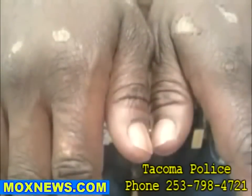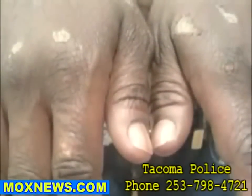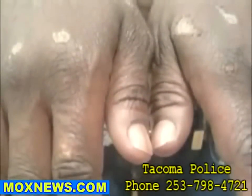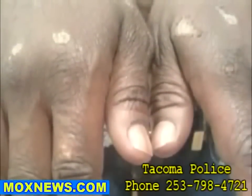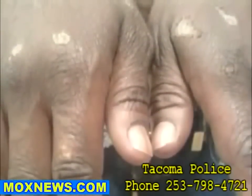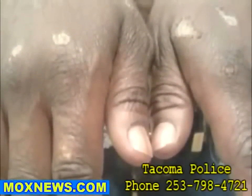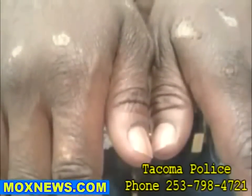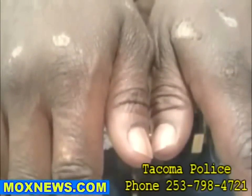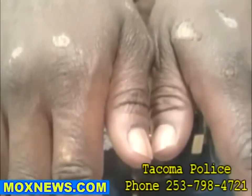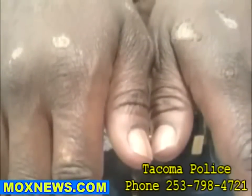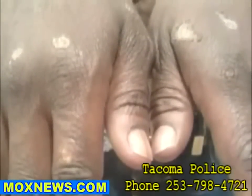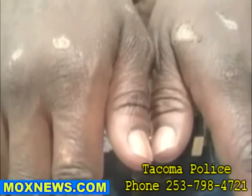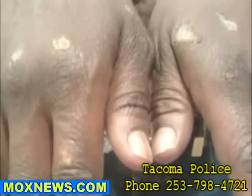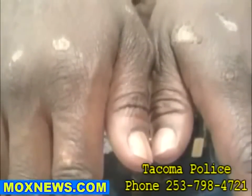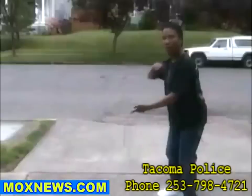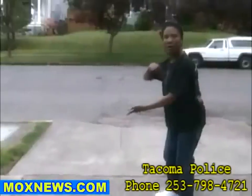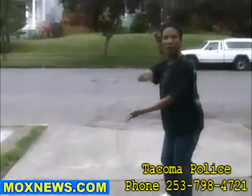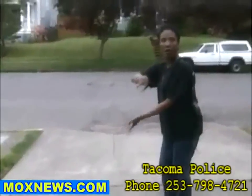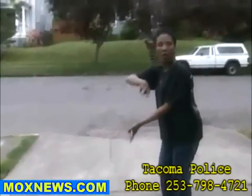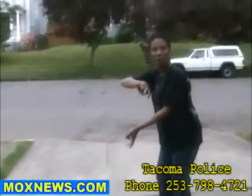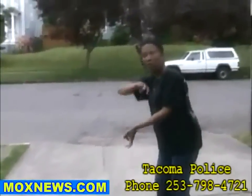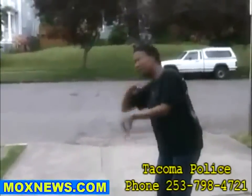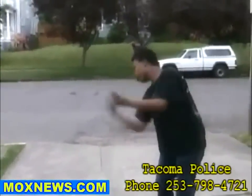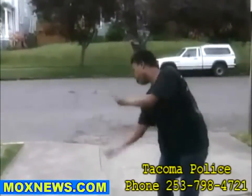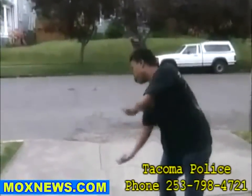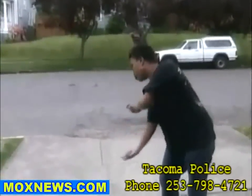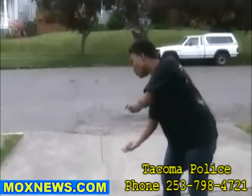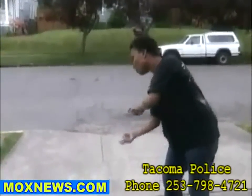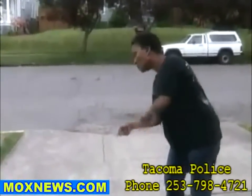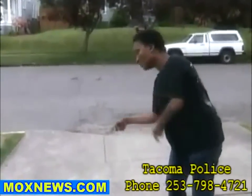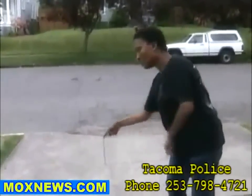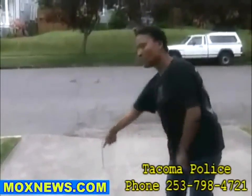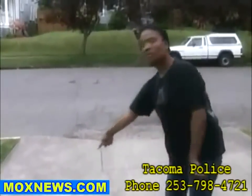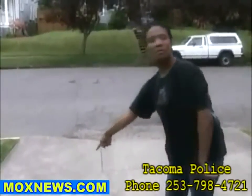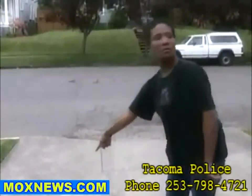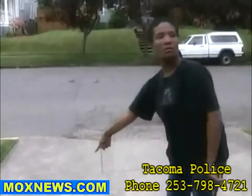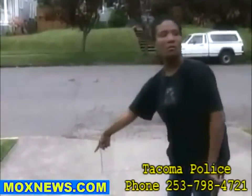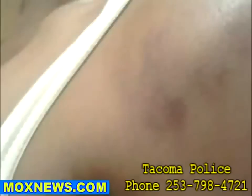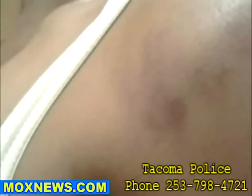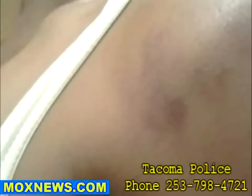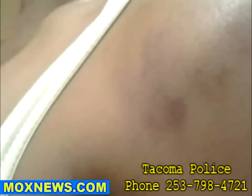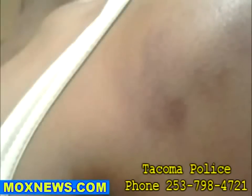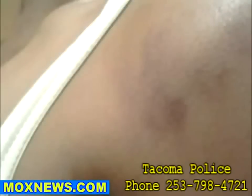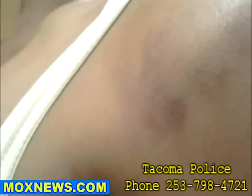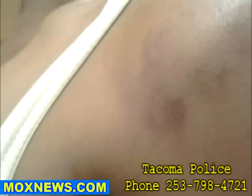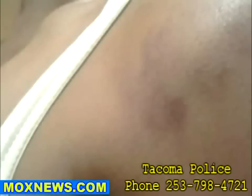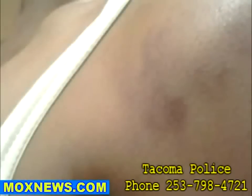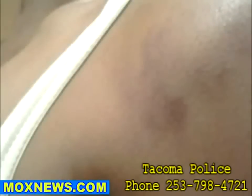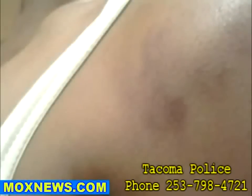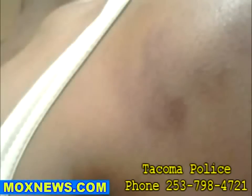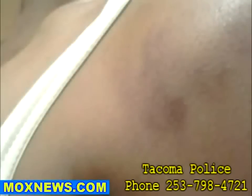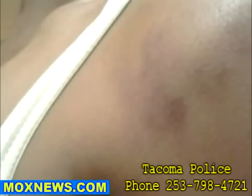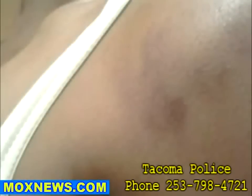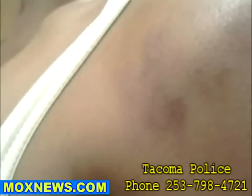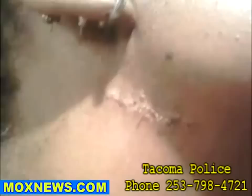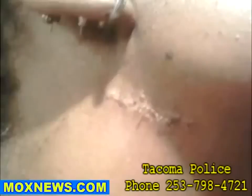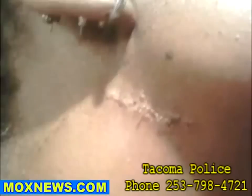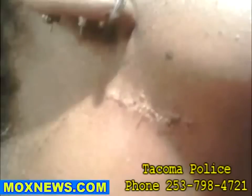began bleeding heavily from her knuckles and that her face hit the pavement after the taser jolt. Pictures acquired by Team 7 investigators also